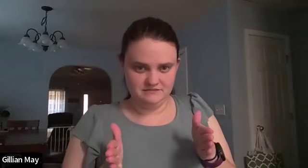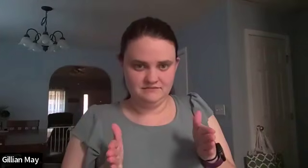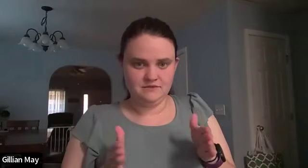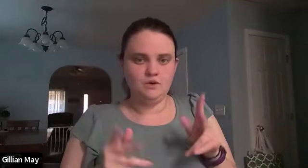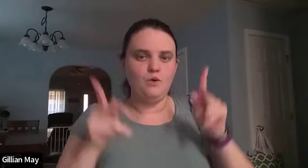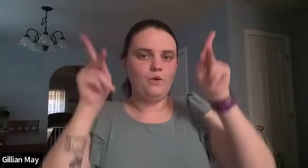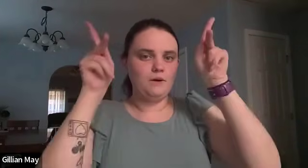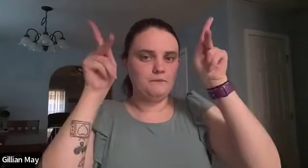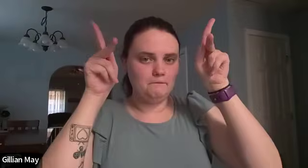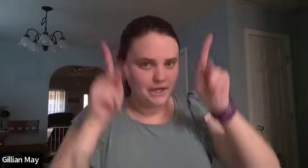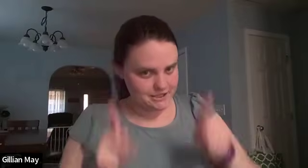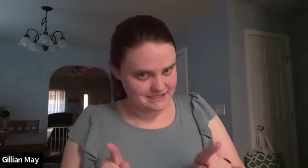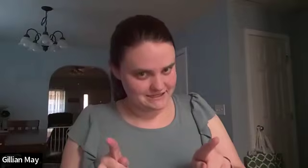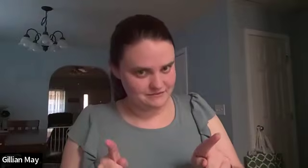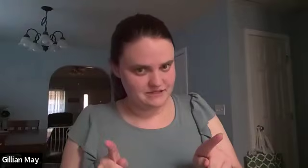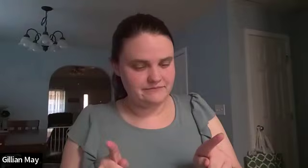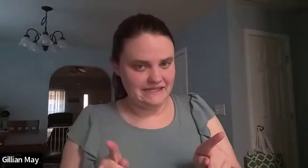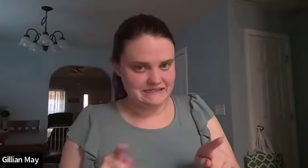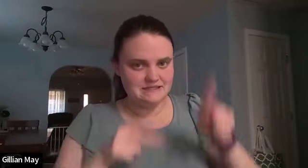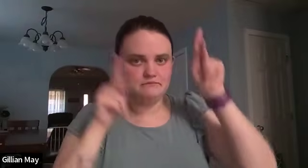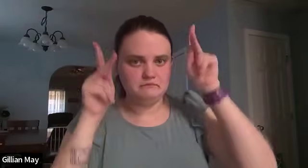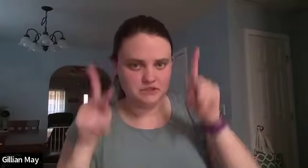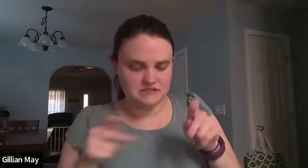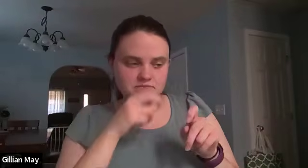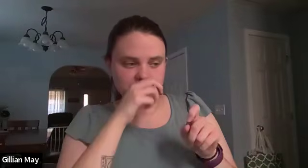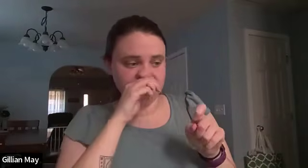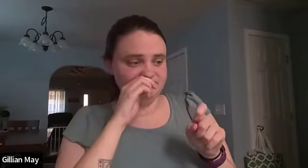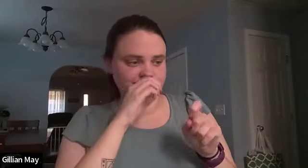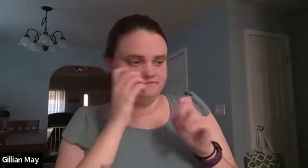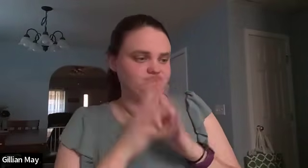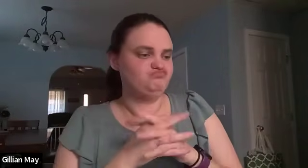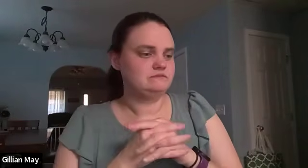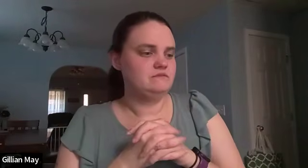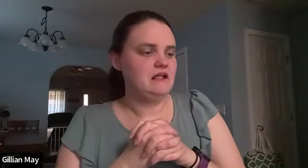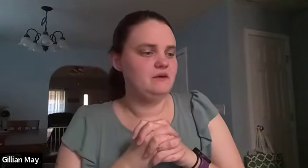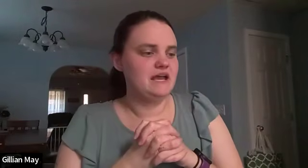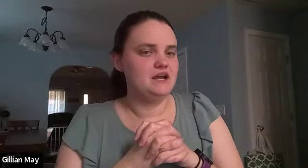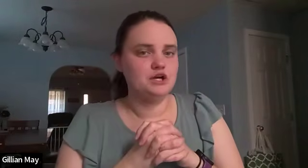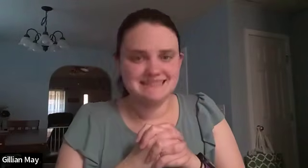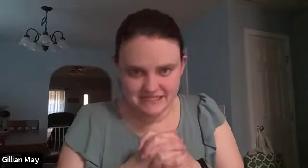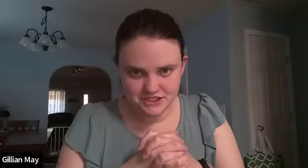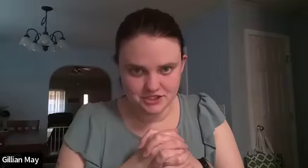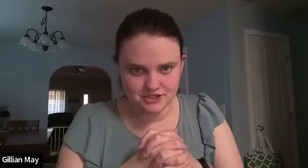person, or person with the P's, person. And then we had our